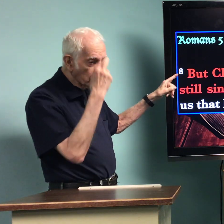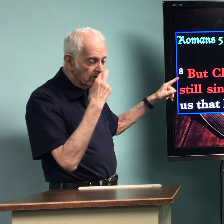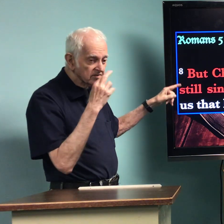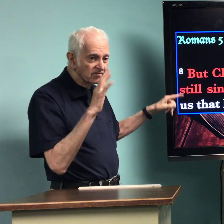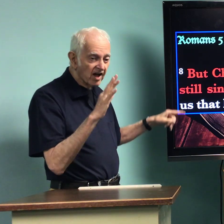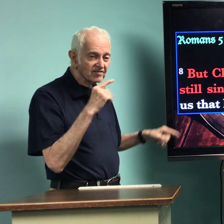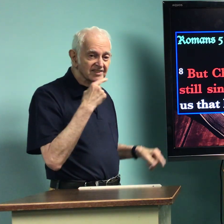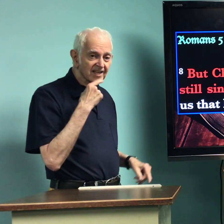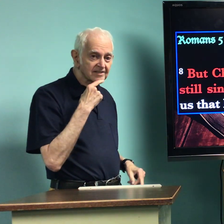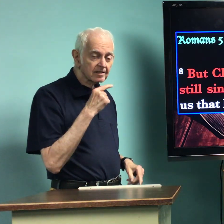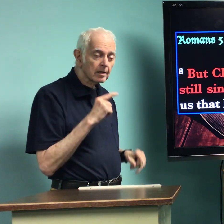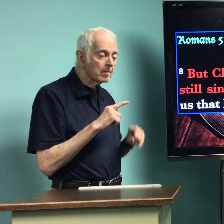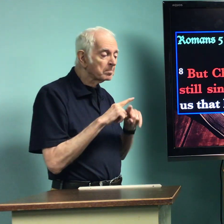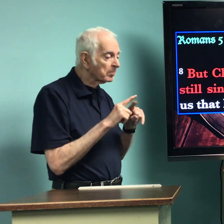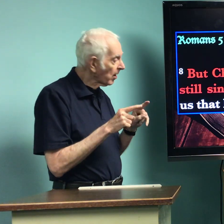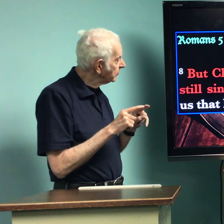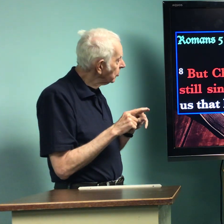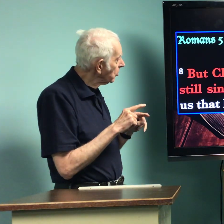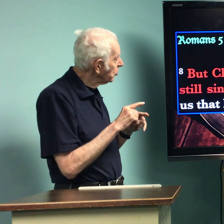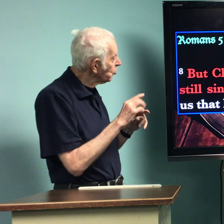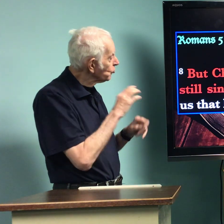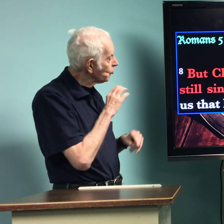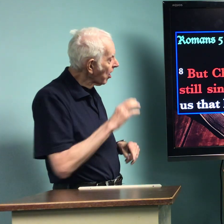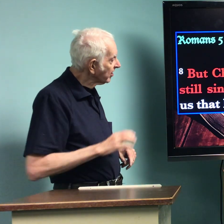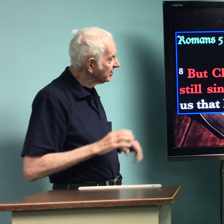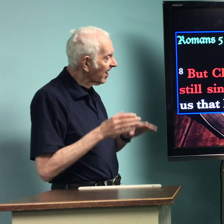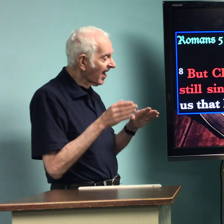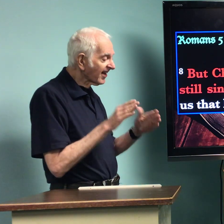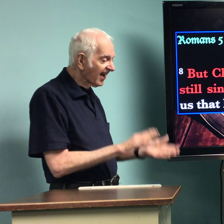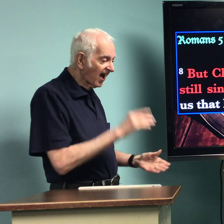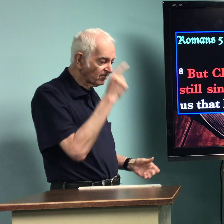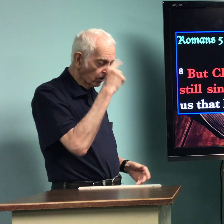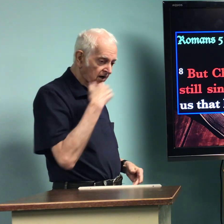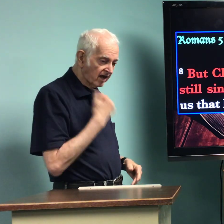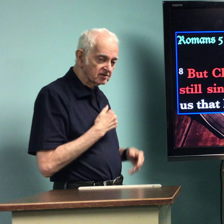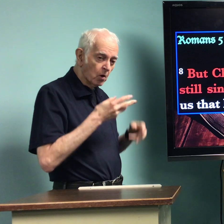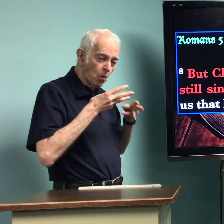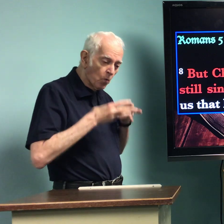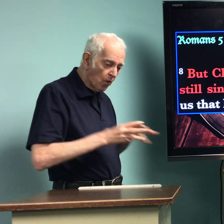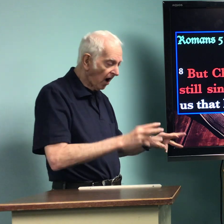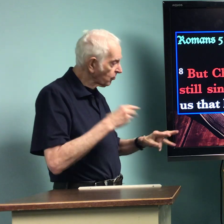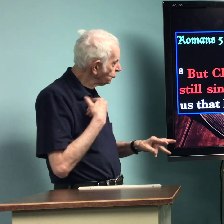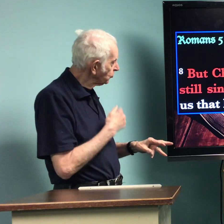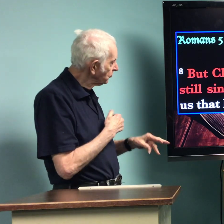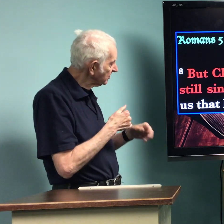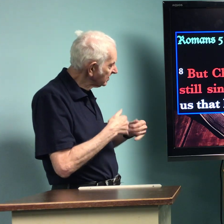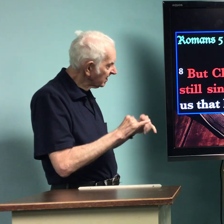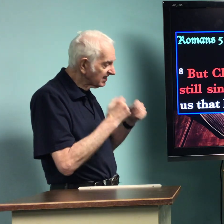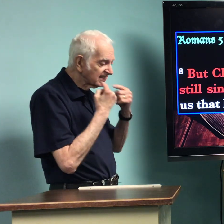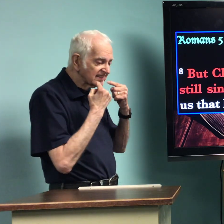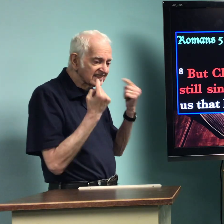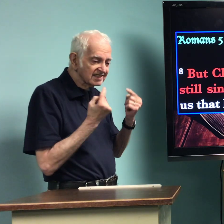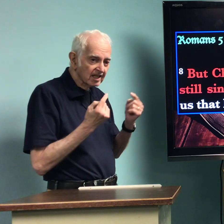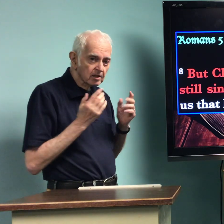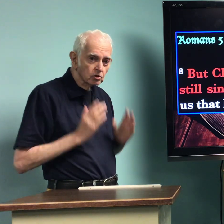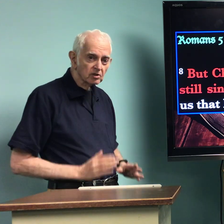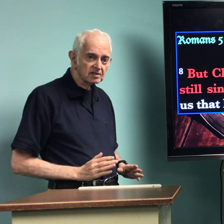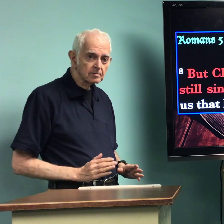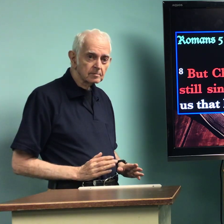In Romans chapter 5, it says, "But Christ died for us while we were still sinners."